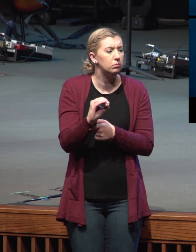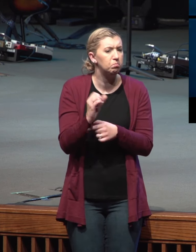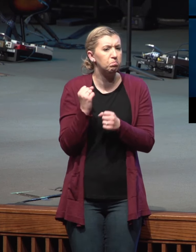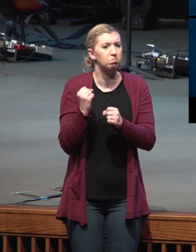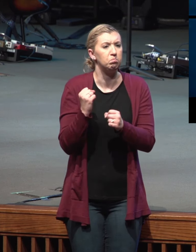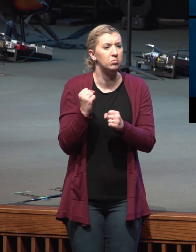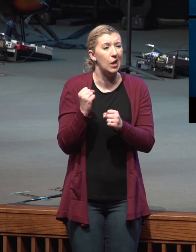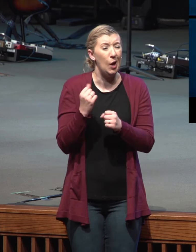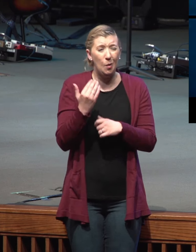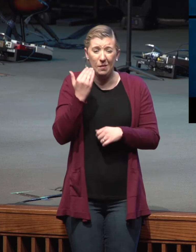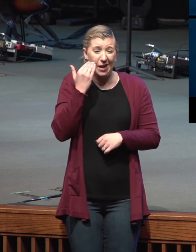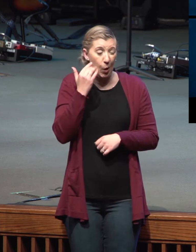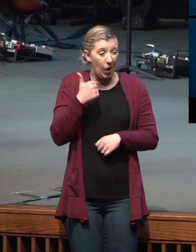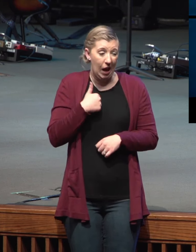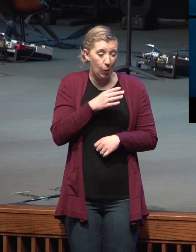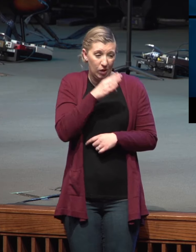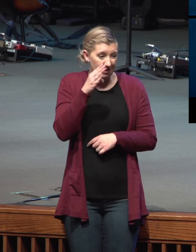But I know I never will be.